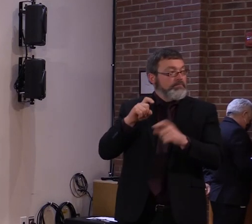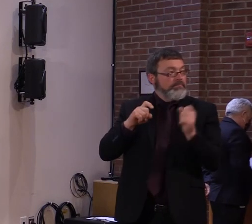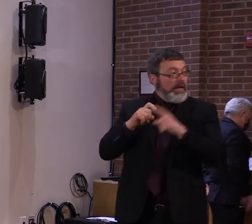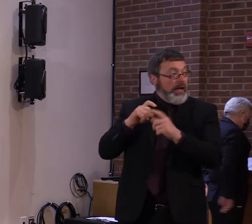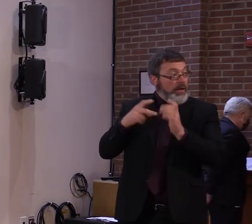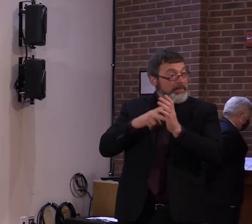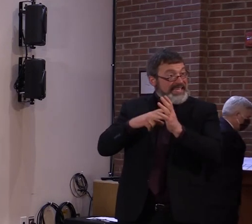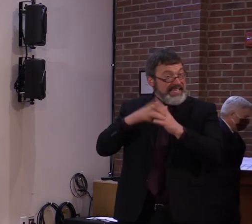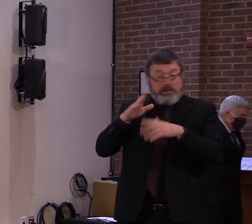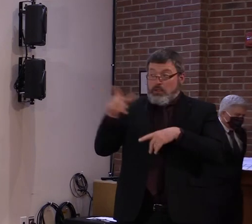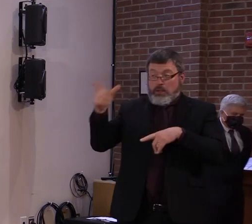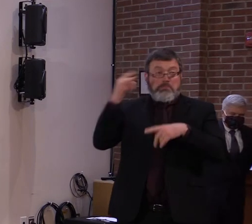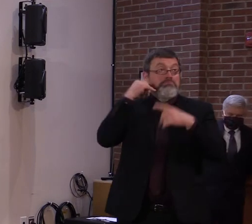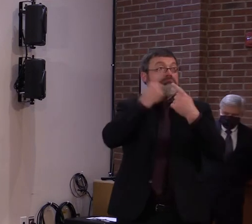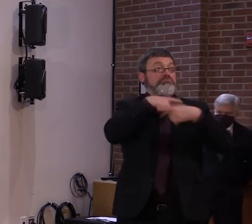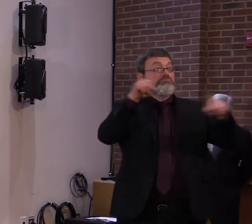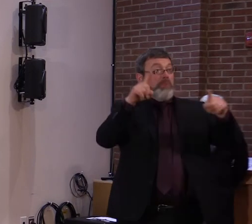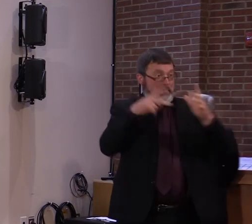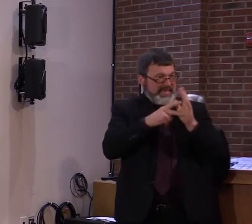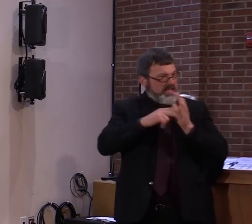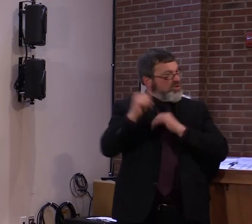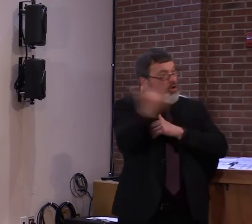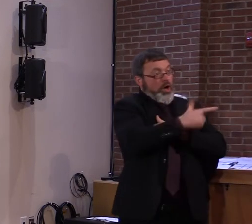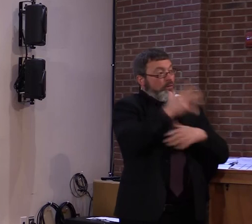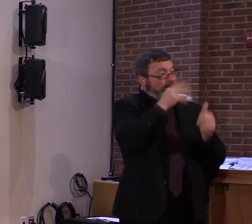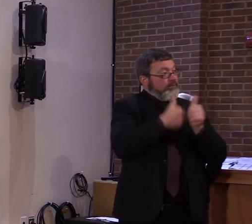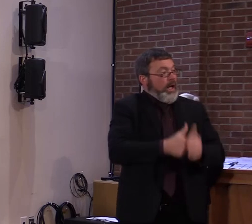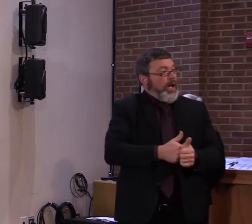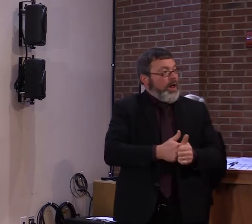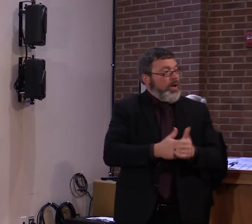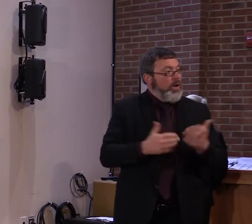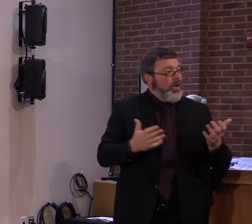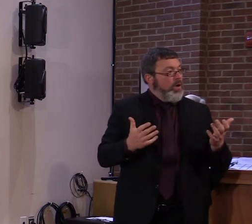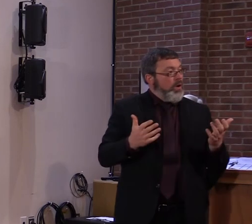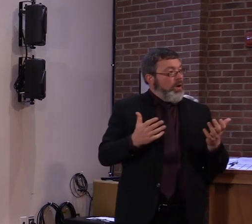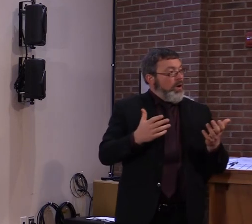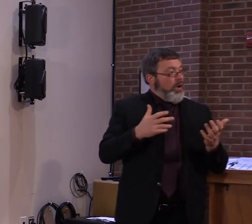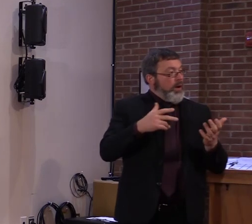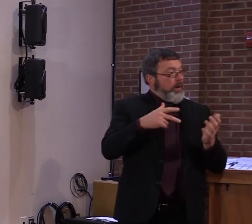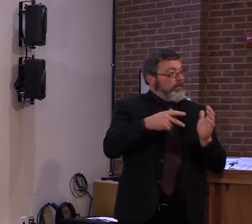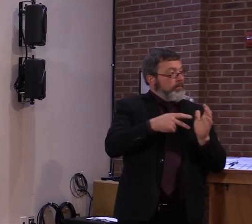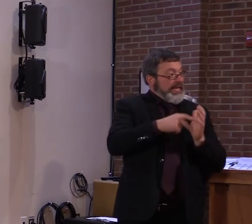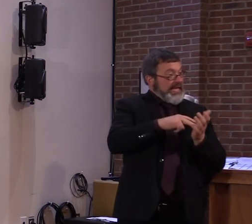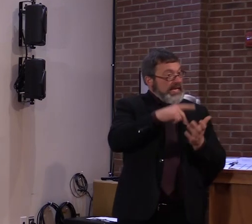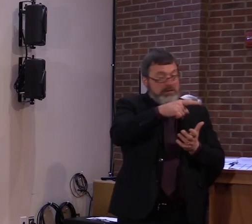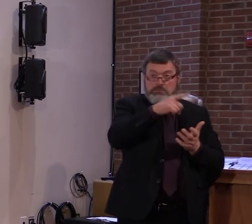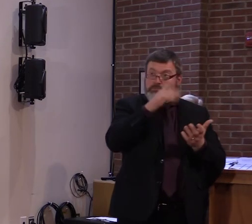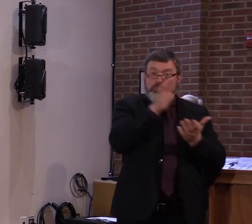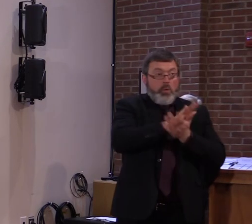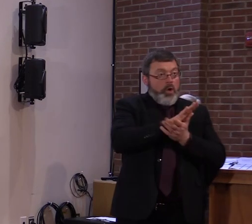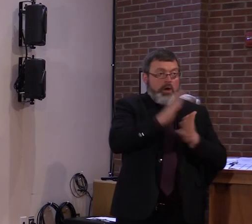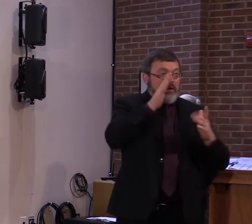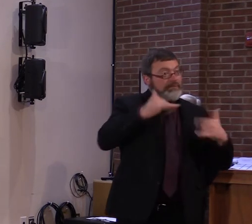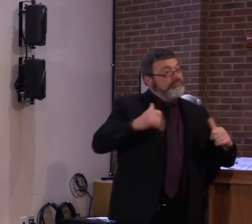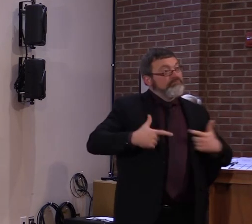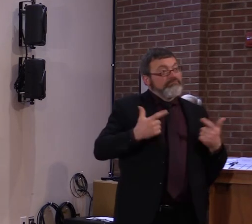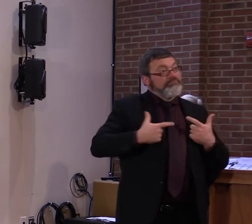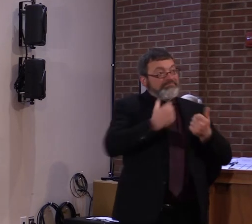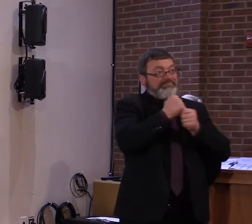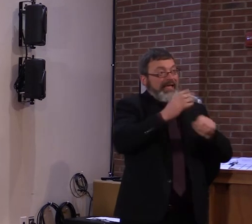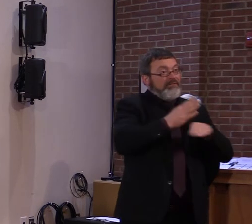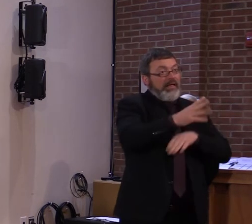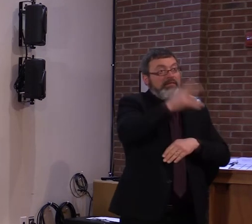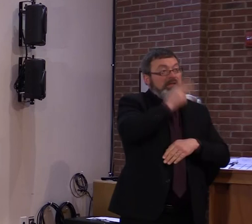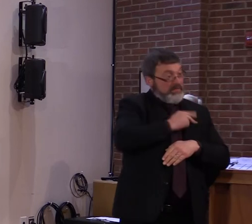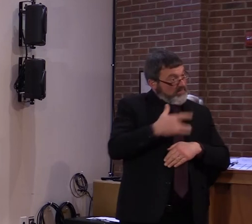see their friends? And that there won't be any outbreaks if you do not go remotely? Well, we certainly hope so, but I would also just echo what I